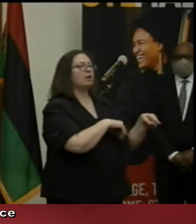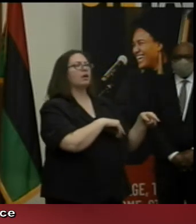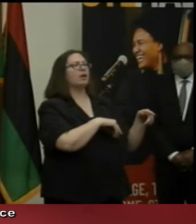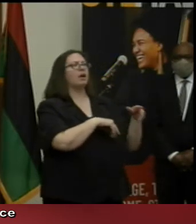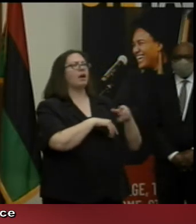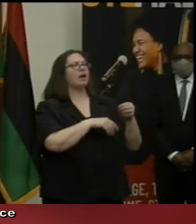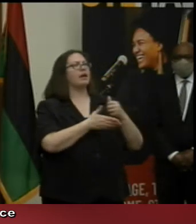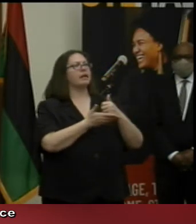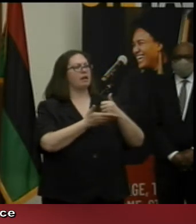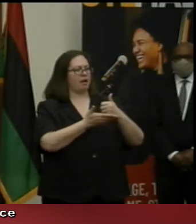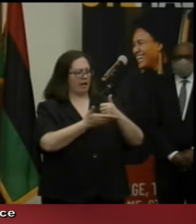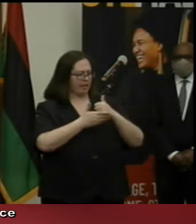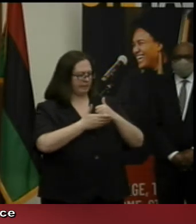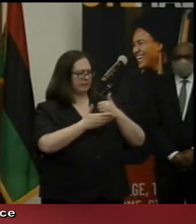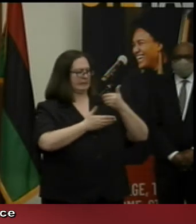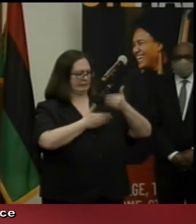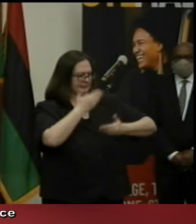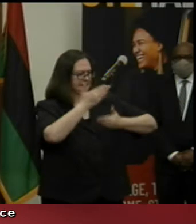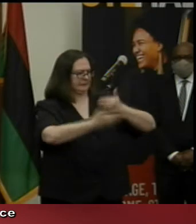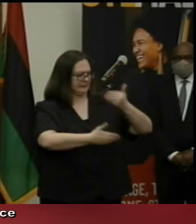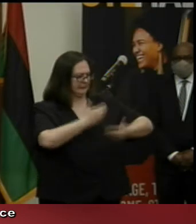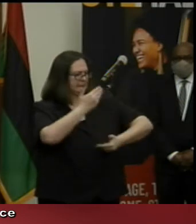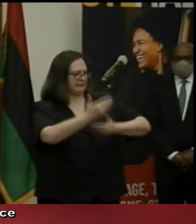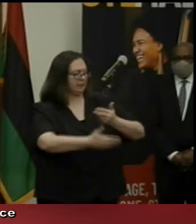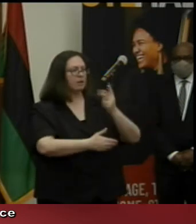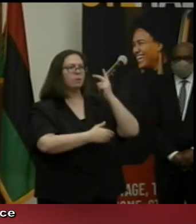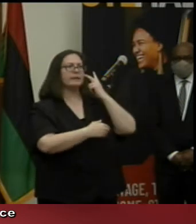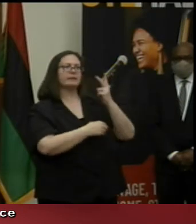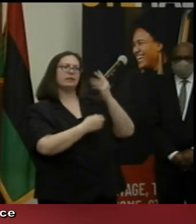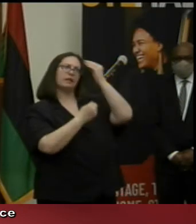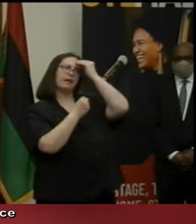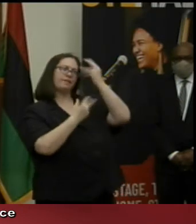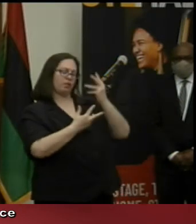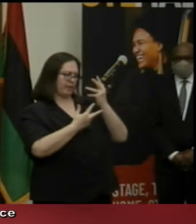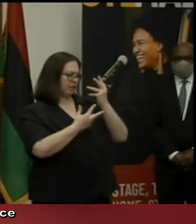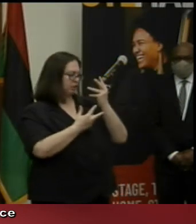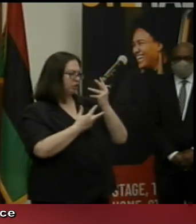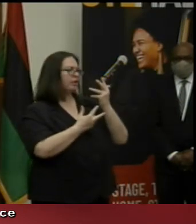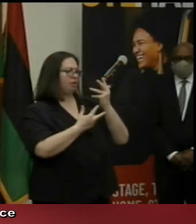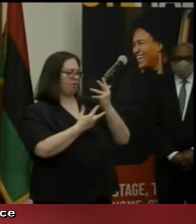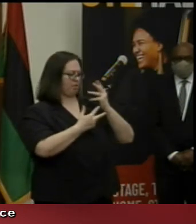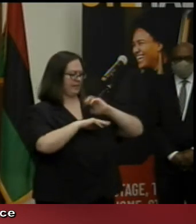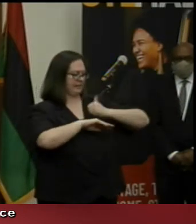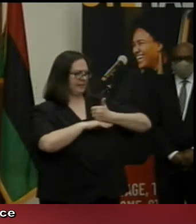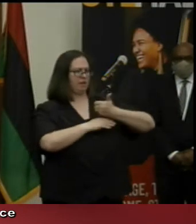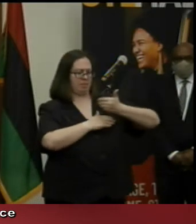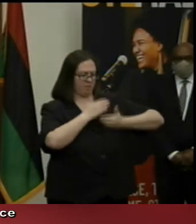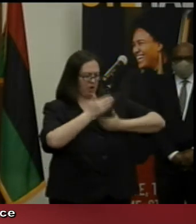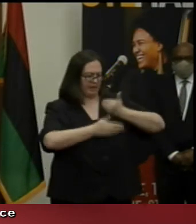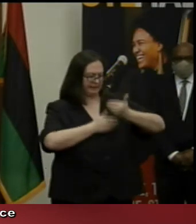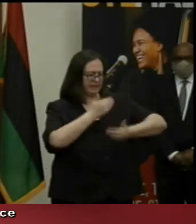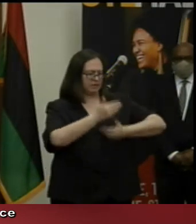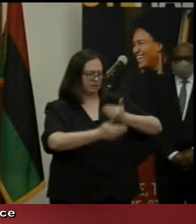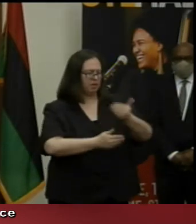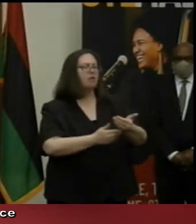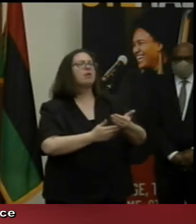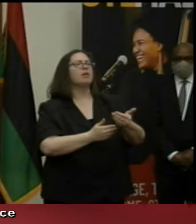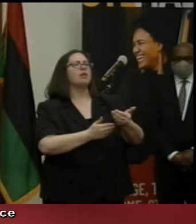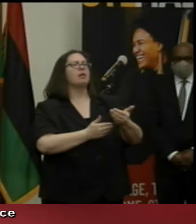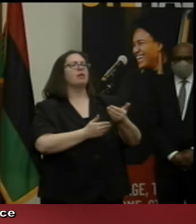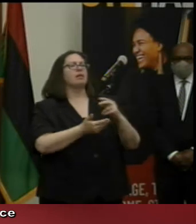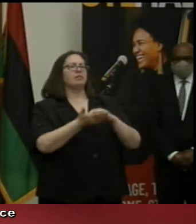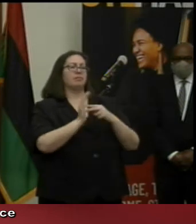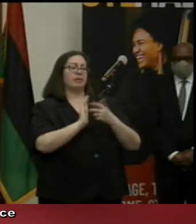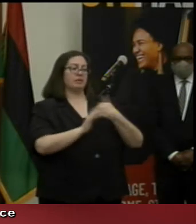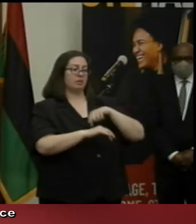pave the way forward. As we implement data-driven processes, it's critical that we ensure